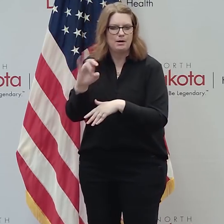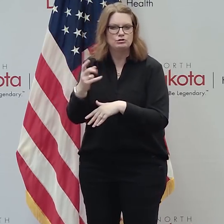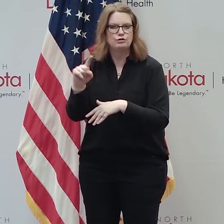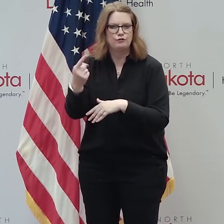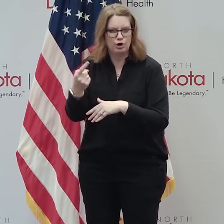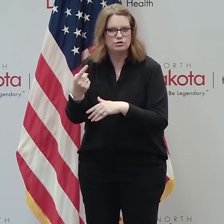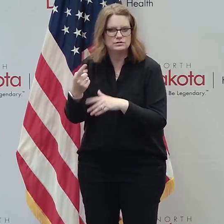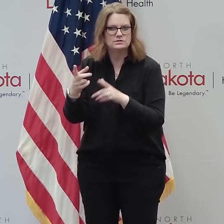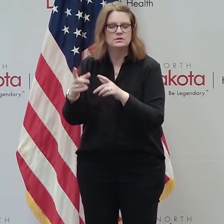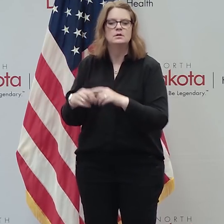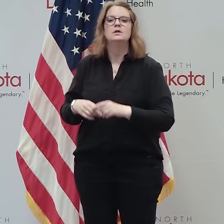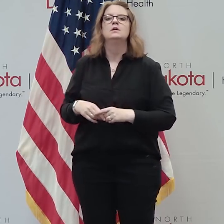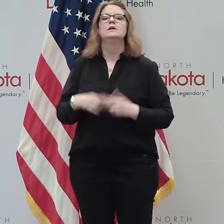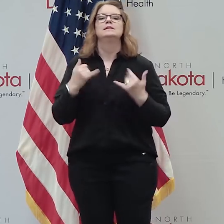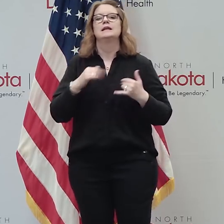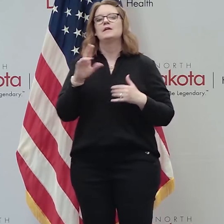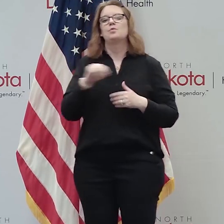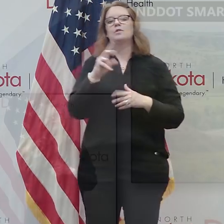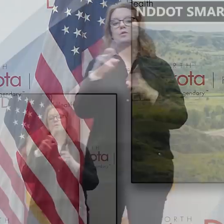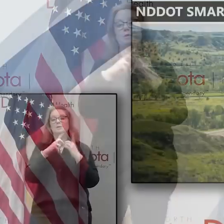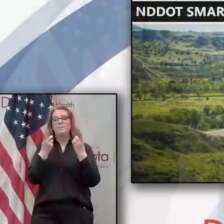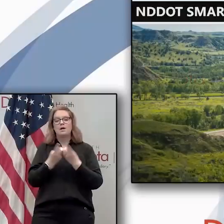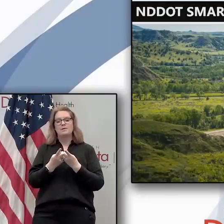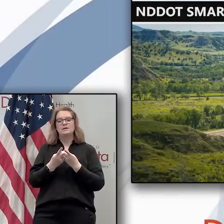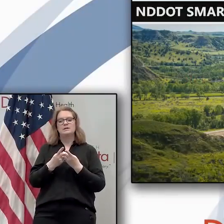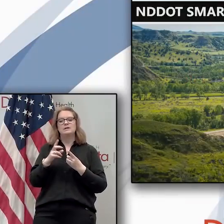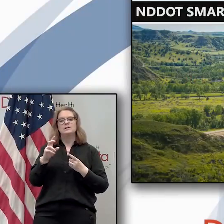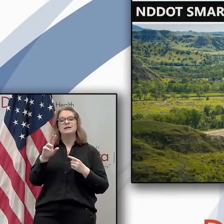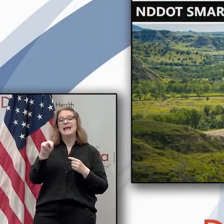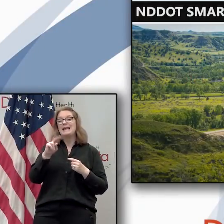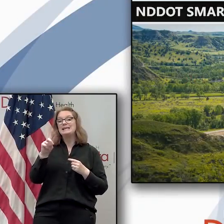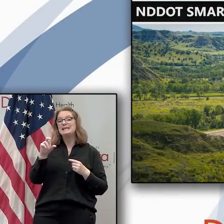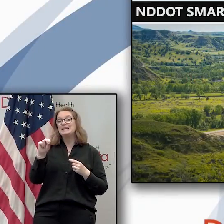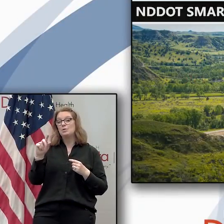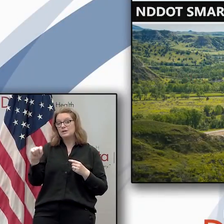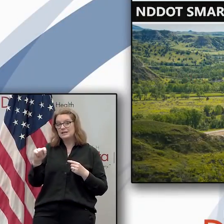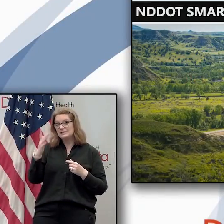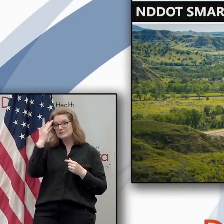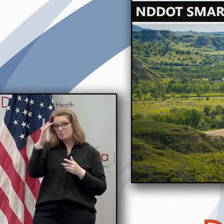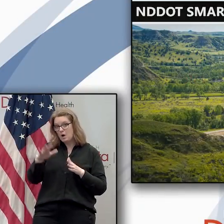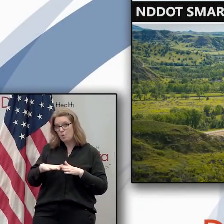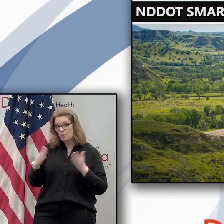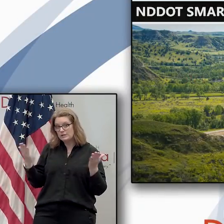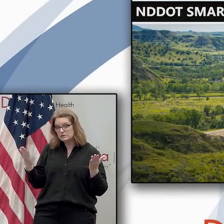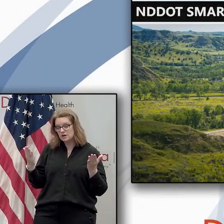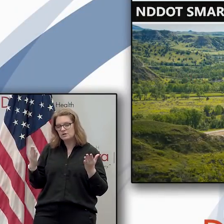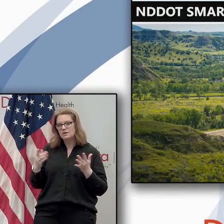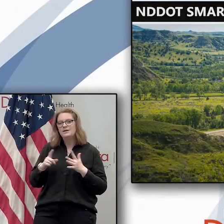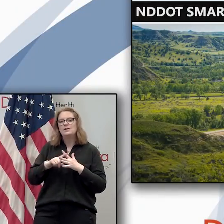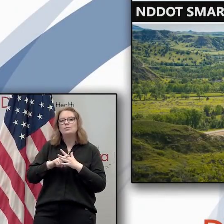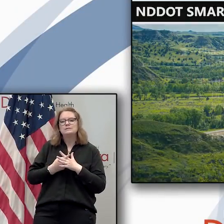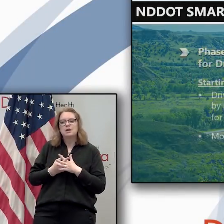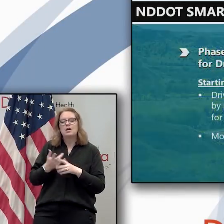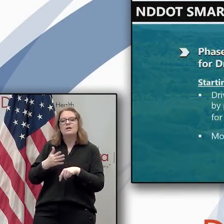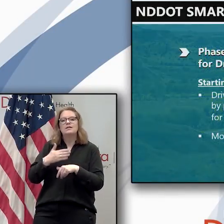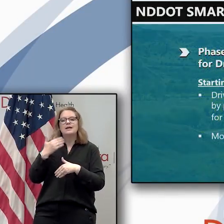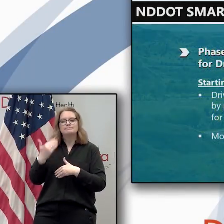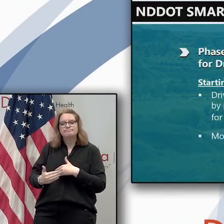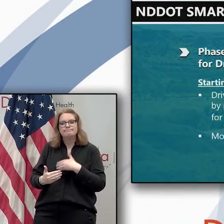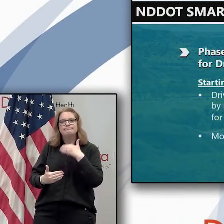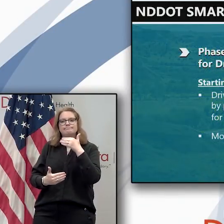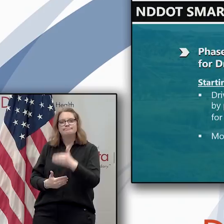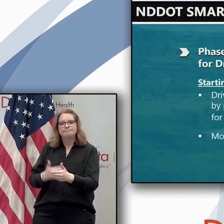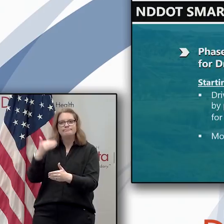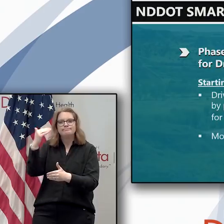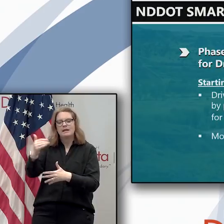today, North Dakota Department is announcing this North Dakota NDDOT Smart Restart will begin a phased approach to provide